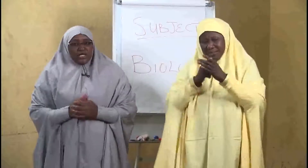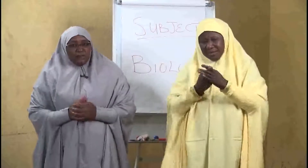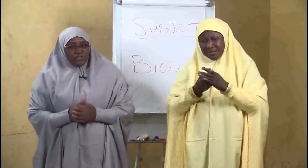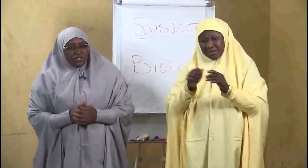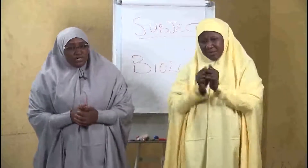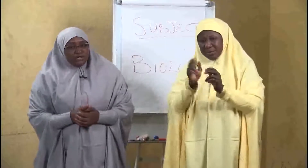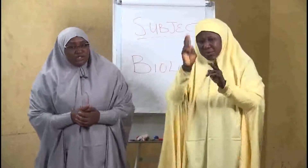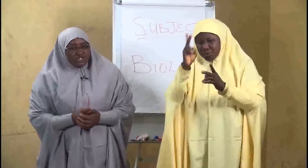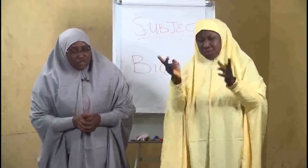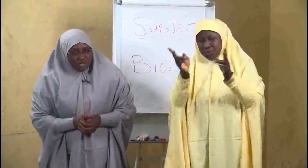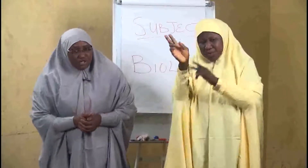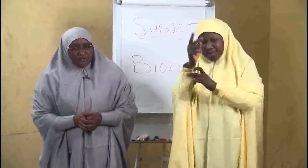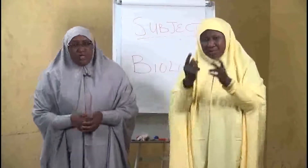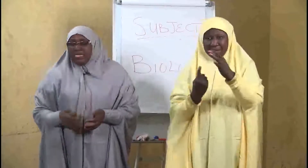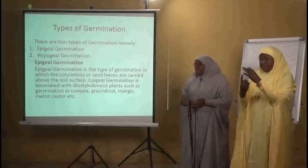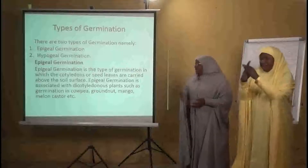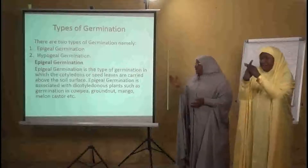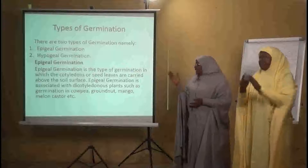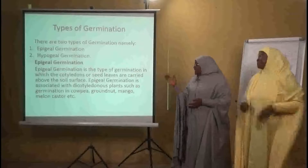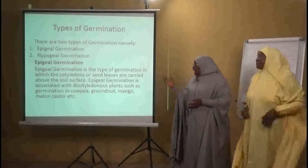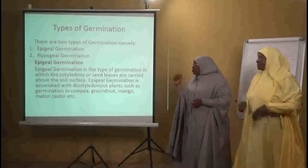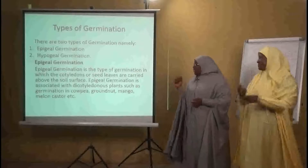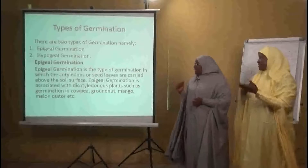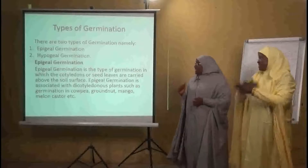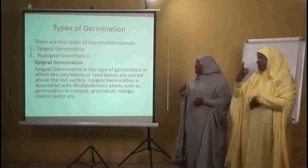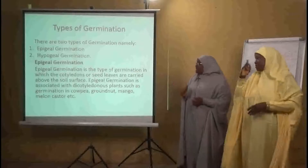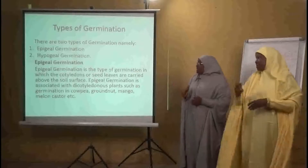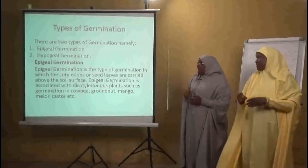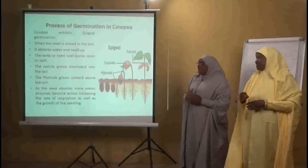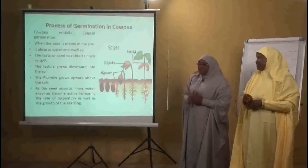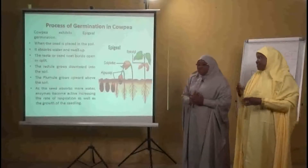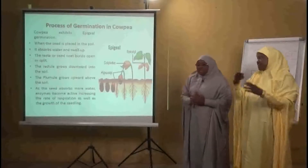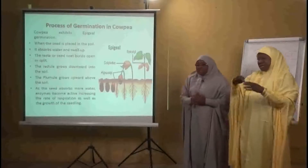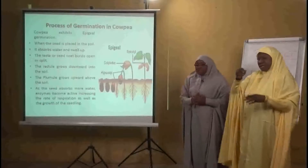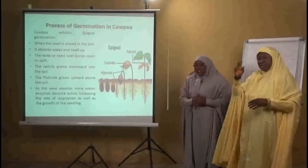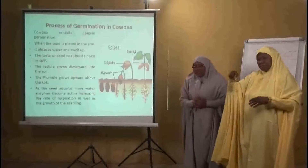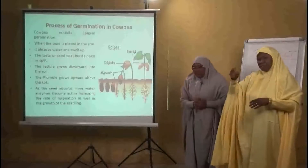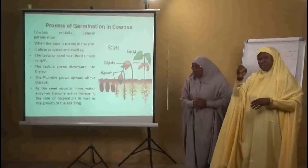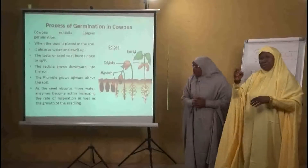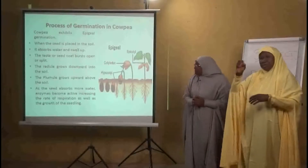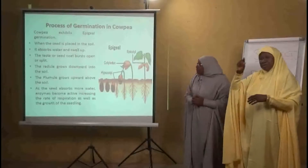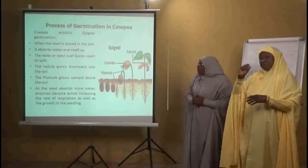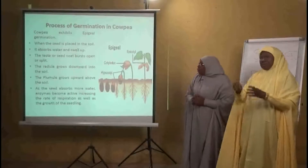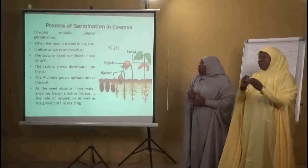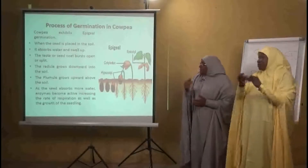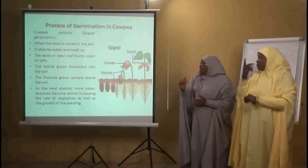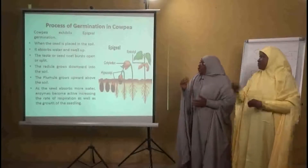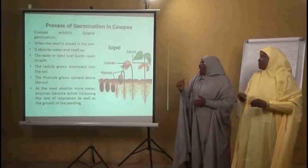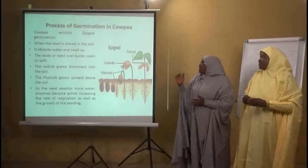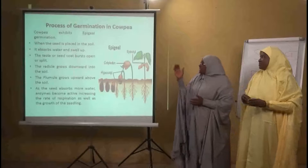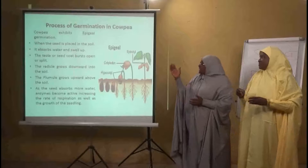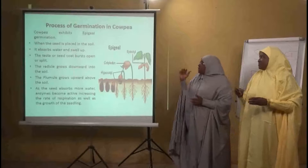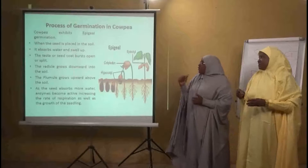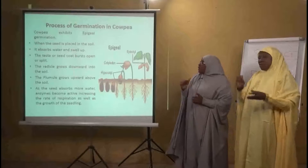by Hypogeal germination. Then the next one is Hypogeal germination. Or let's look